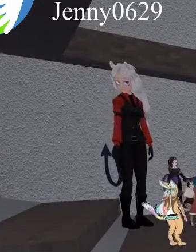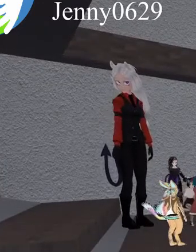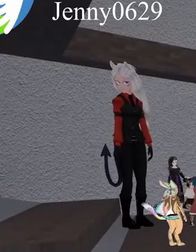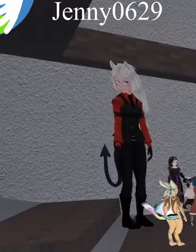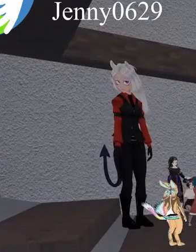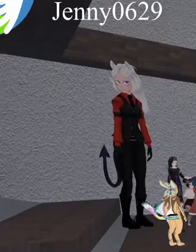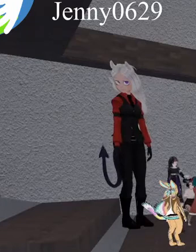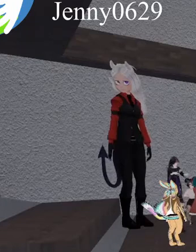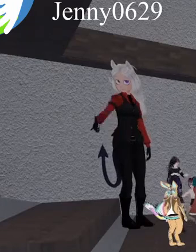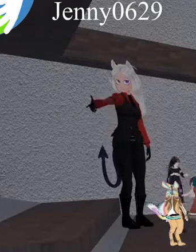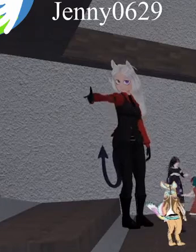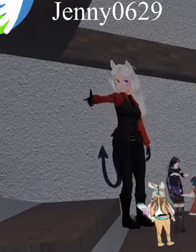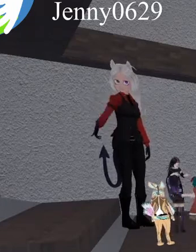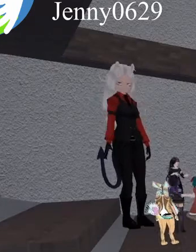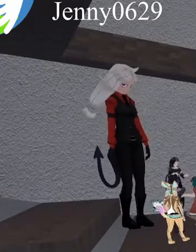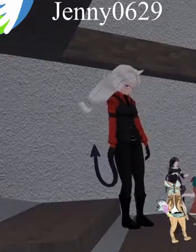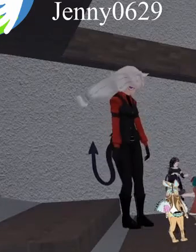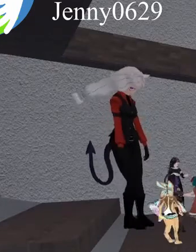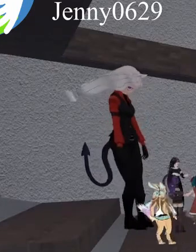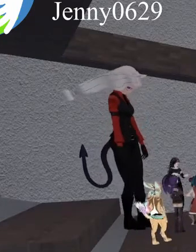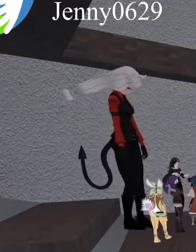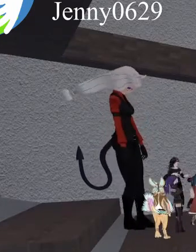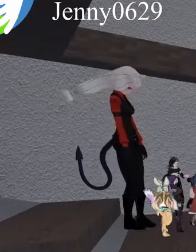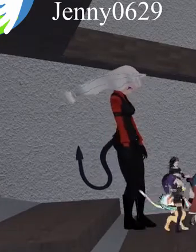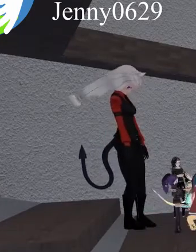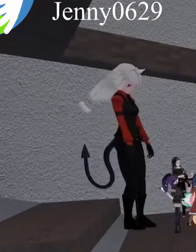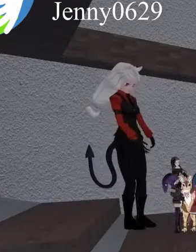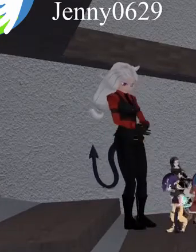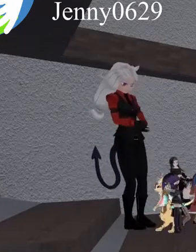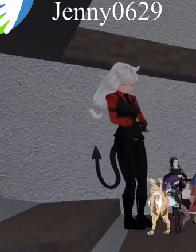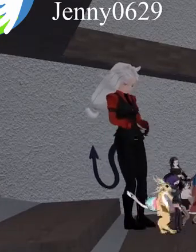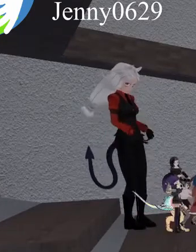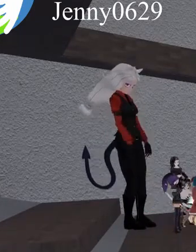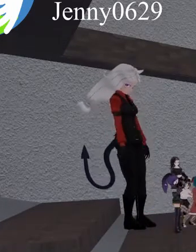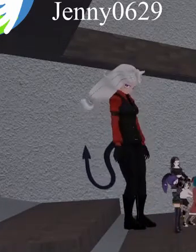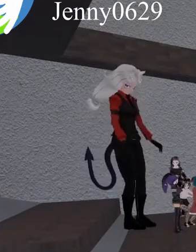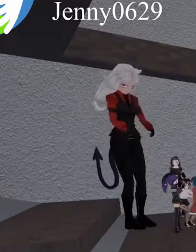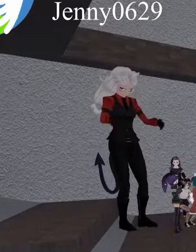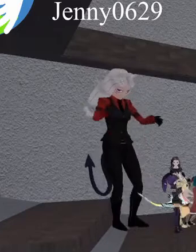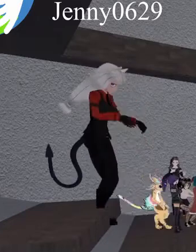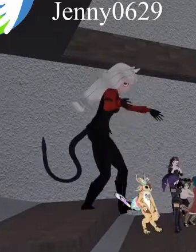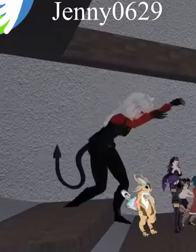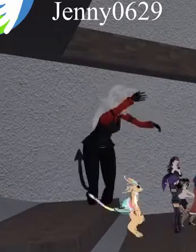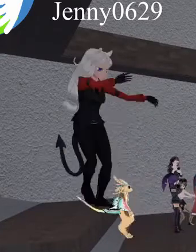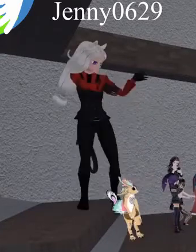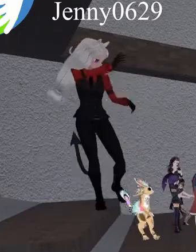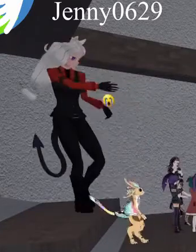a sugar rush. all right, so we have. What was it? Yeah, Sugar I've rush. been learning it for like a month, maybe. Yo, What's the other one again? But in real life, I'm